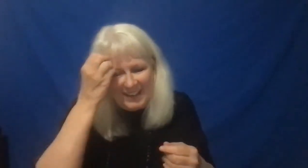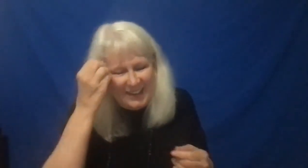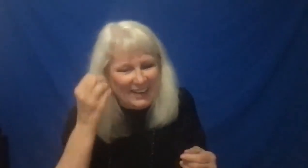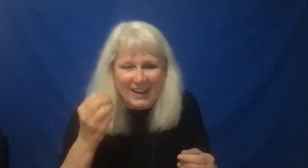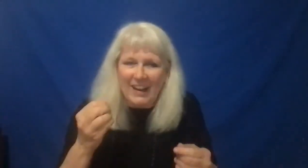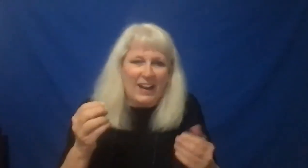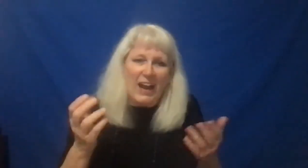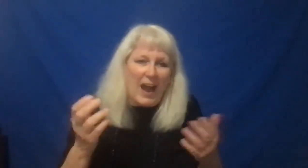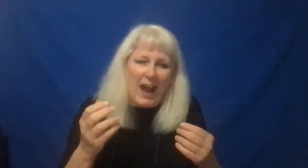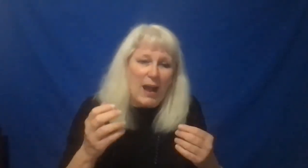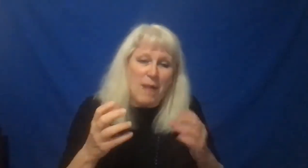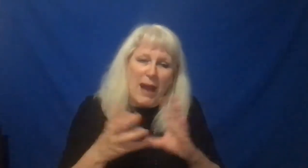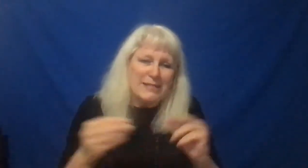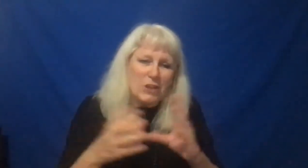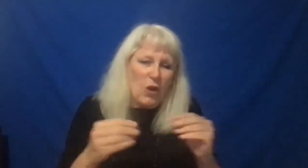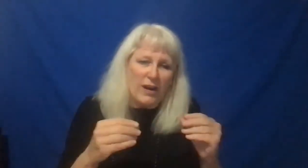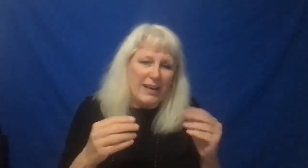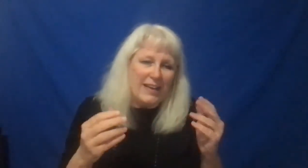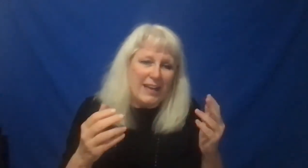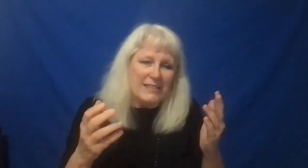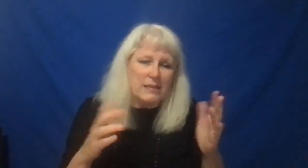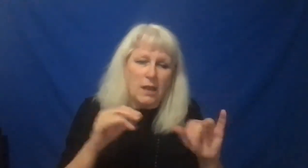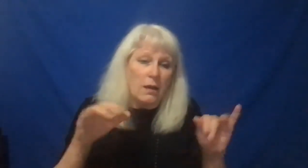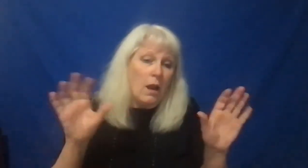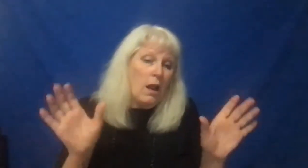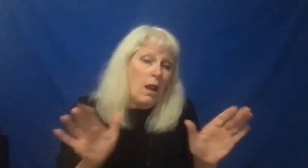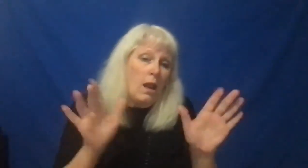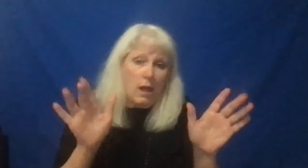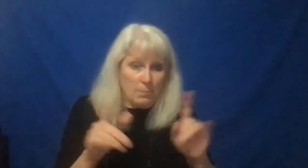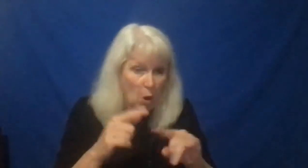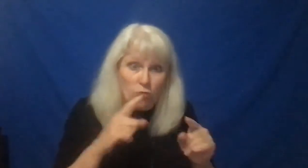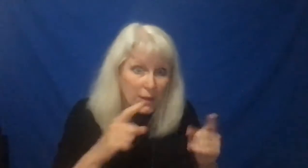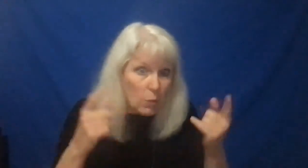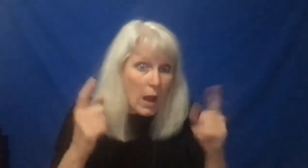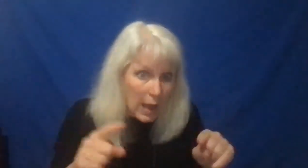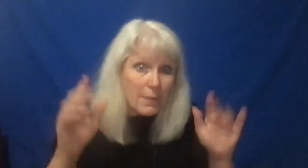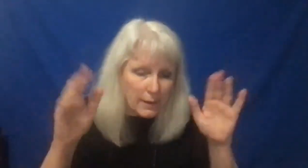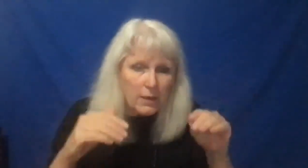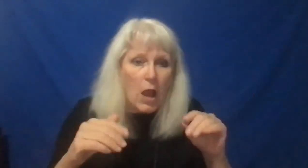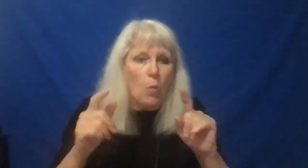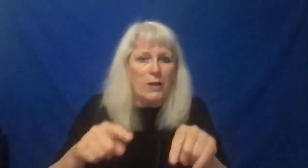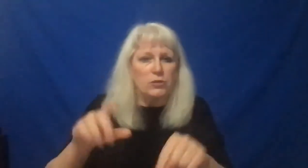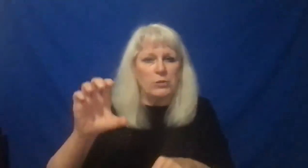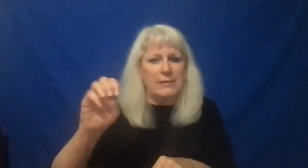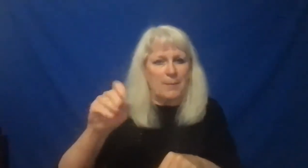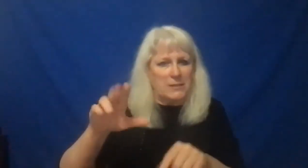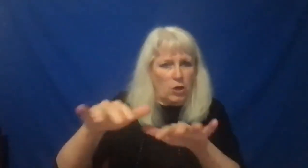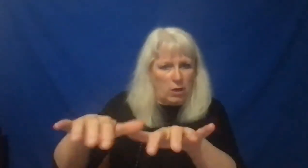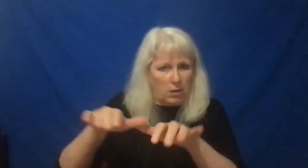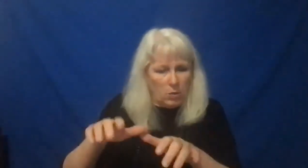here, but we were in the cemetery where Dr. Bob was buried.